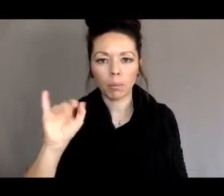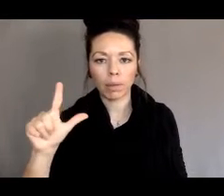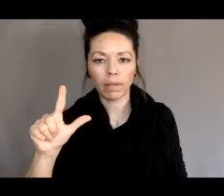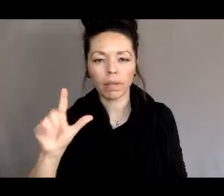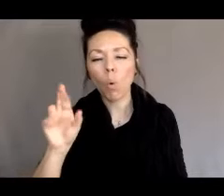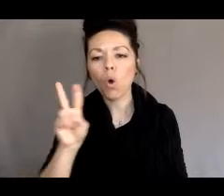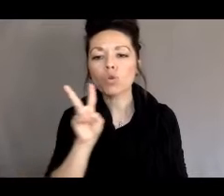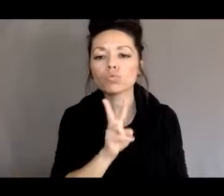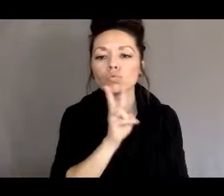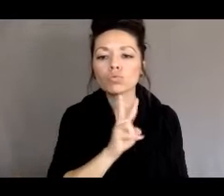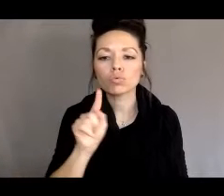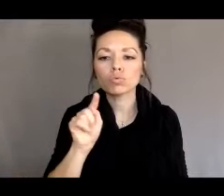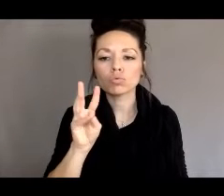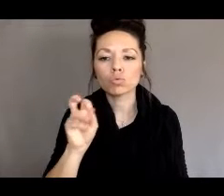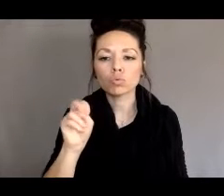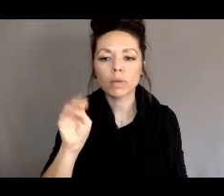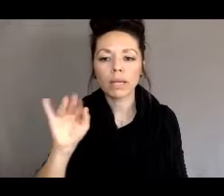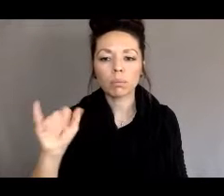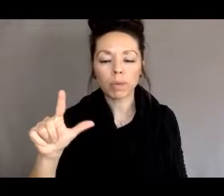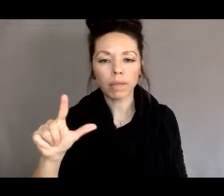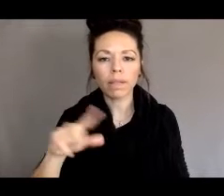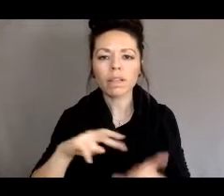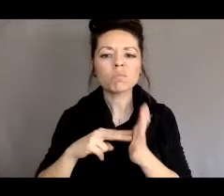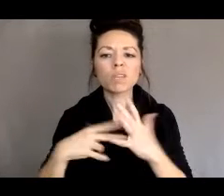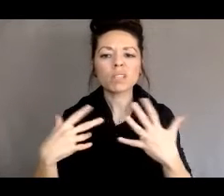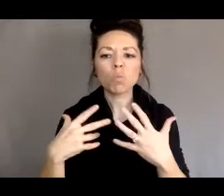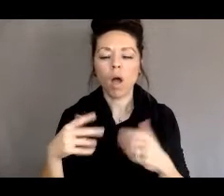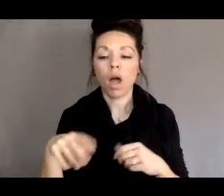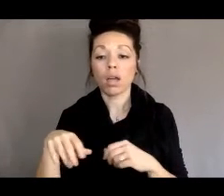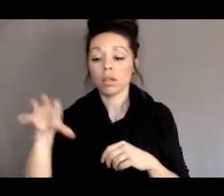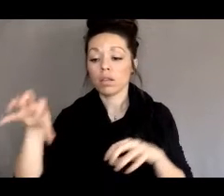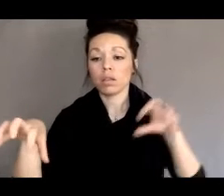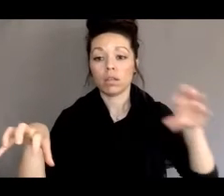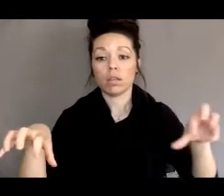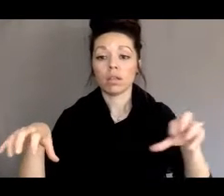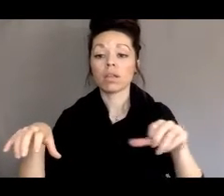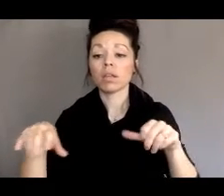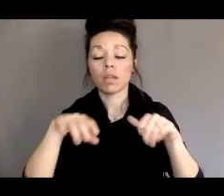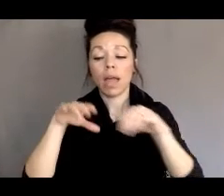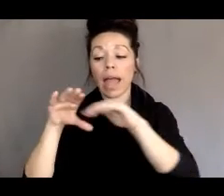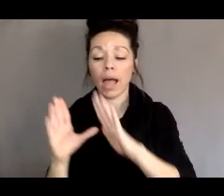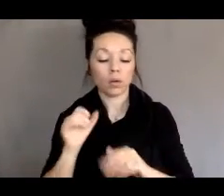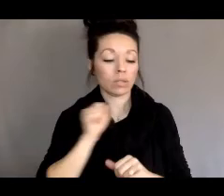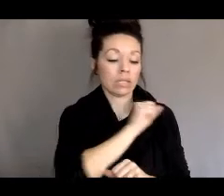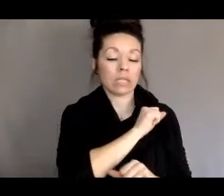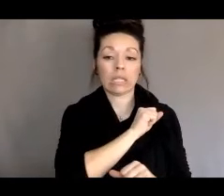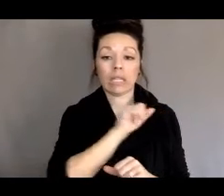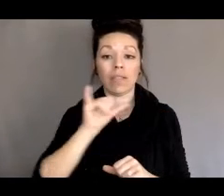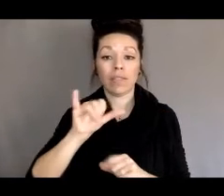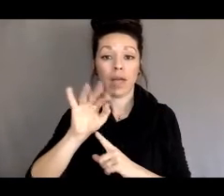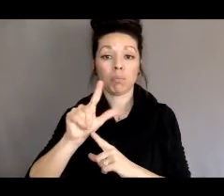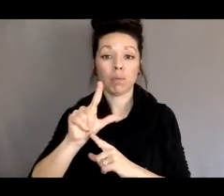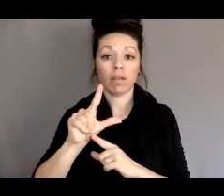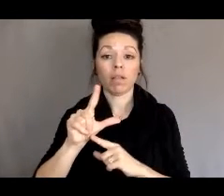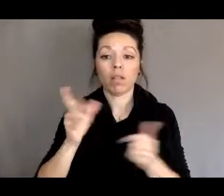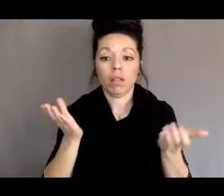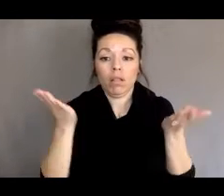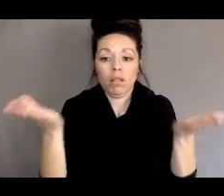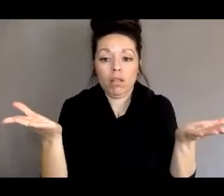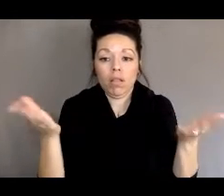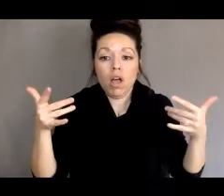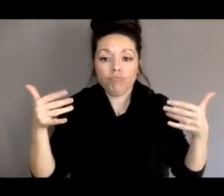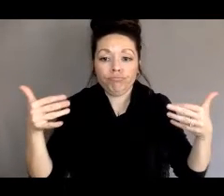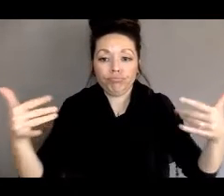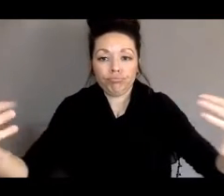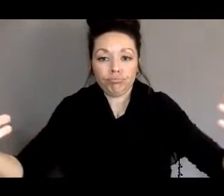as a twin bill, where both chambers introduced the same piece of legislation and they worked through the